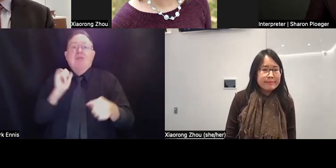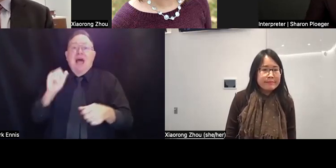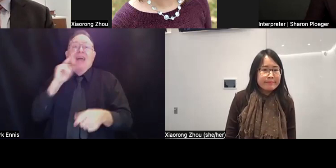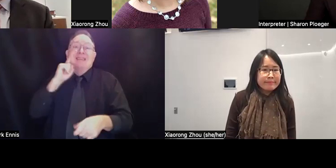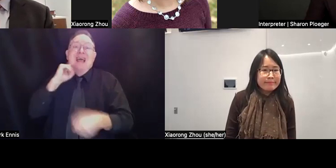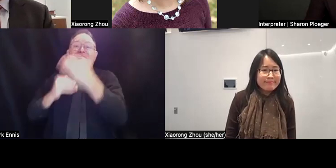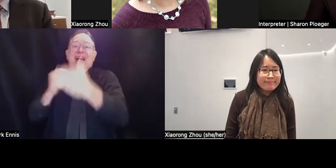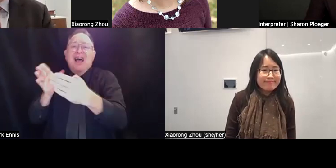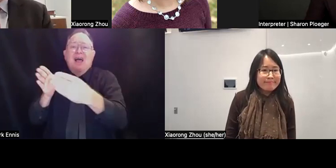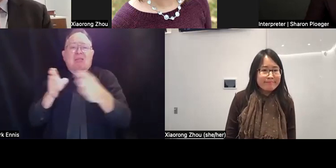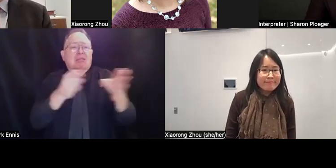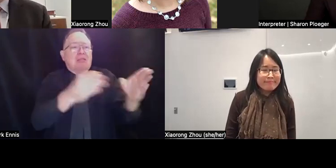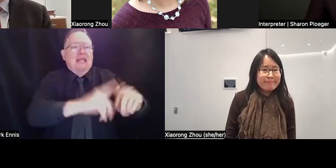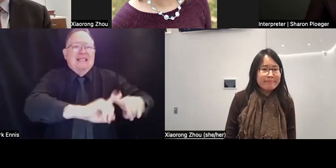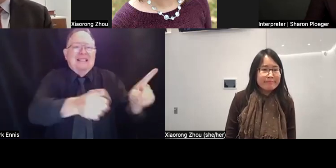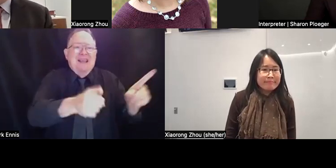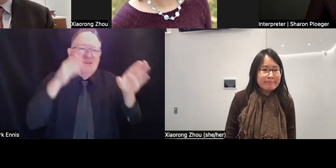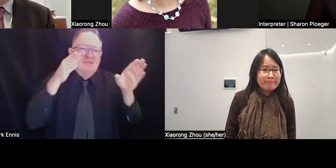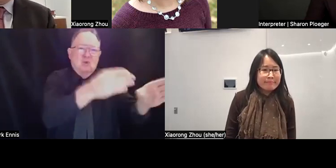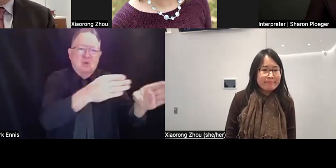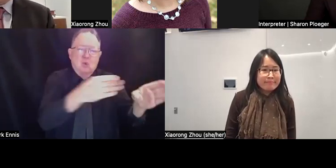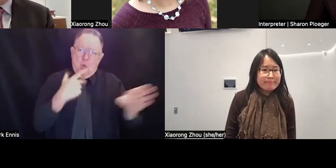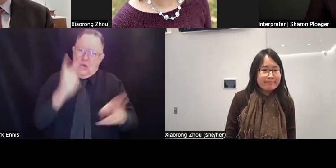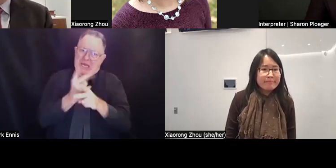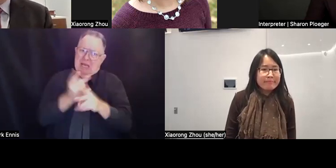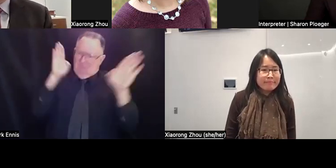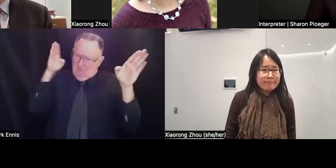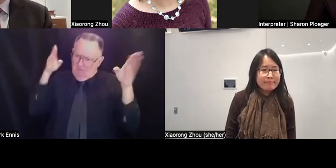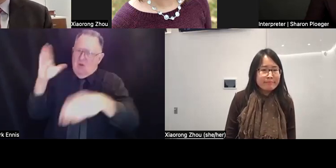from people who are deaf themselves?